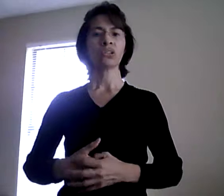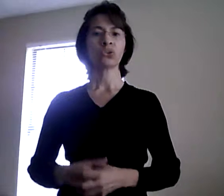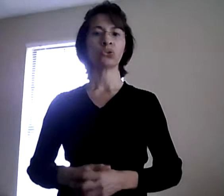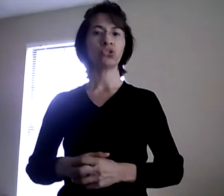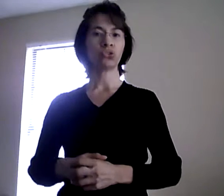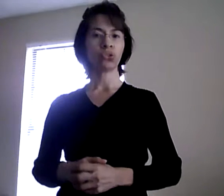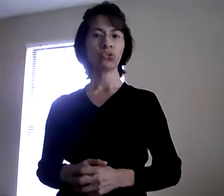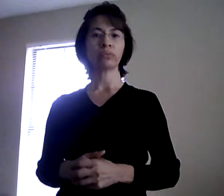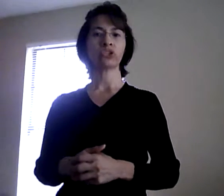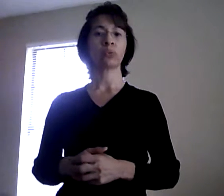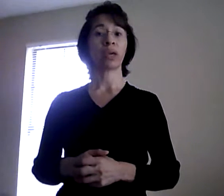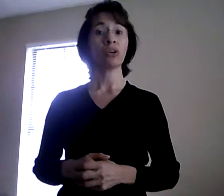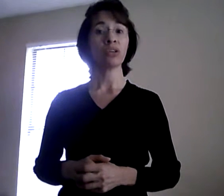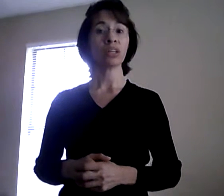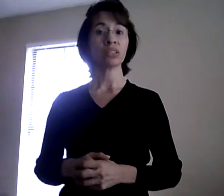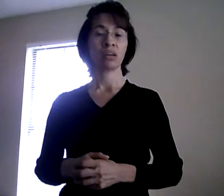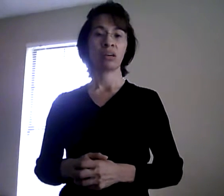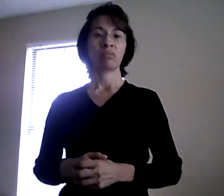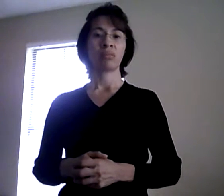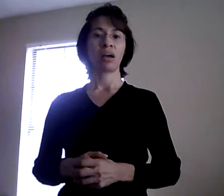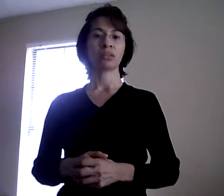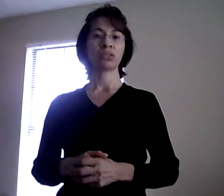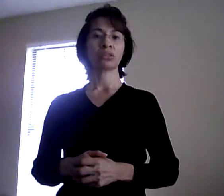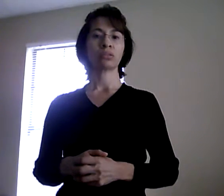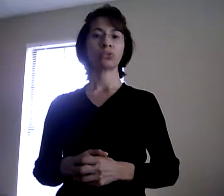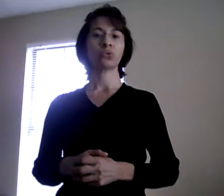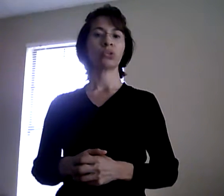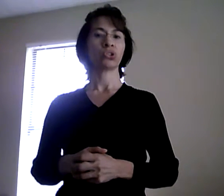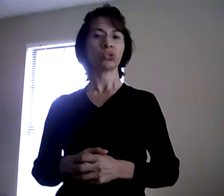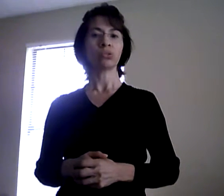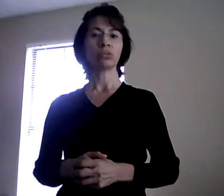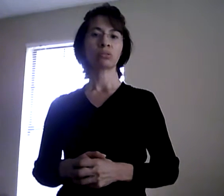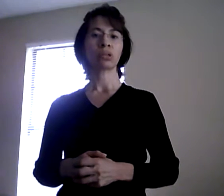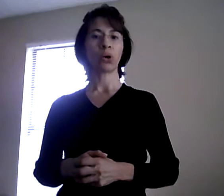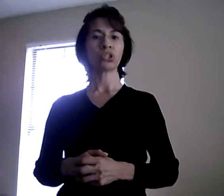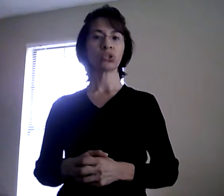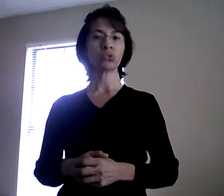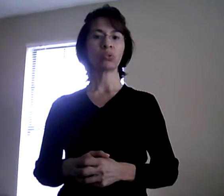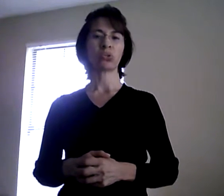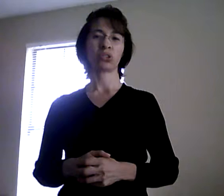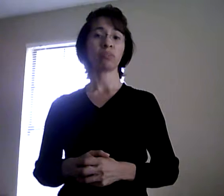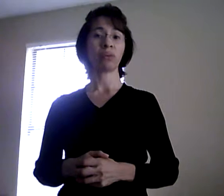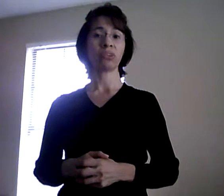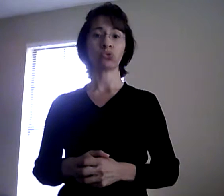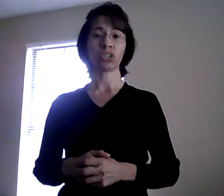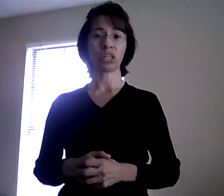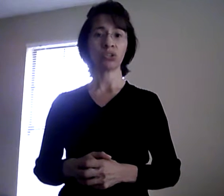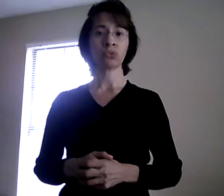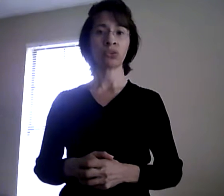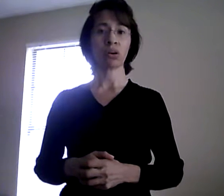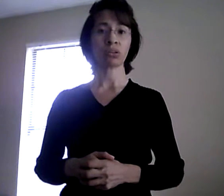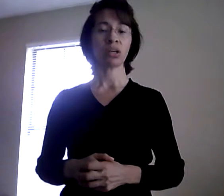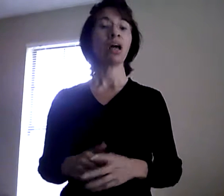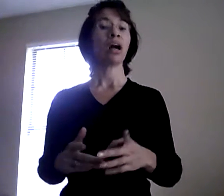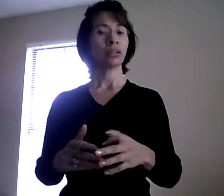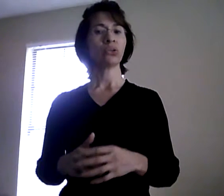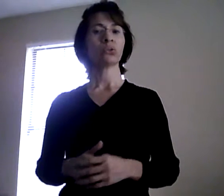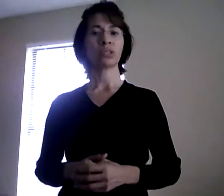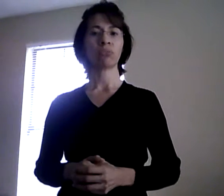Also, do you know some areas that we shouldn't go to because it might be too dangerous for us? I know you say